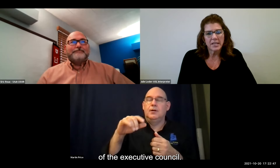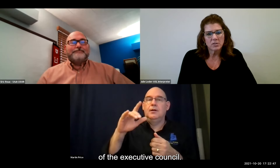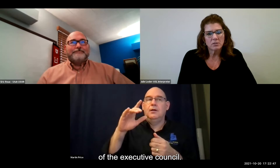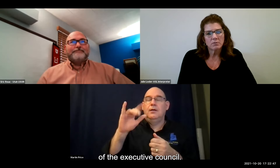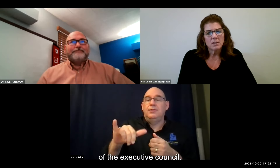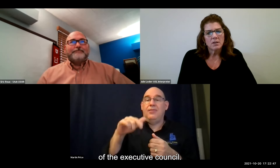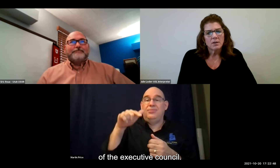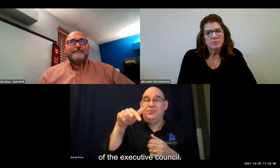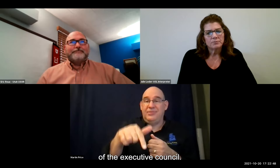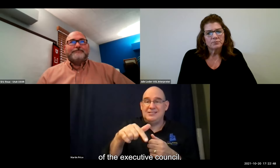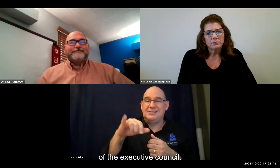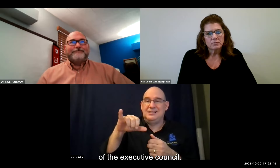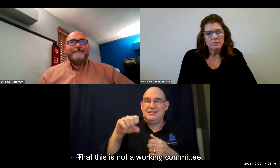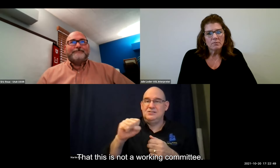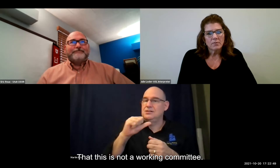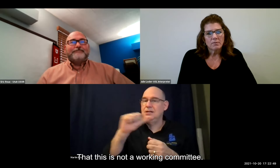Executive Council,